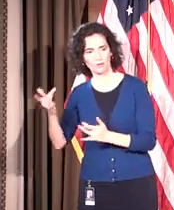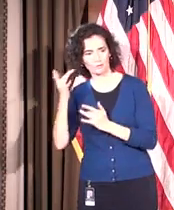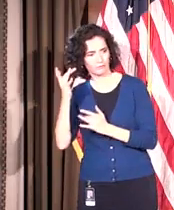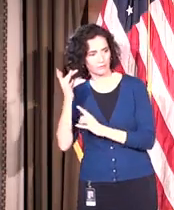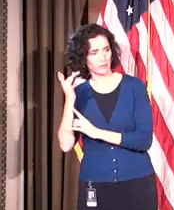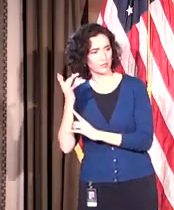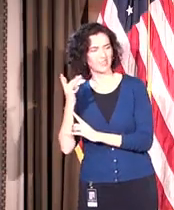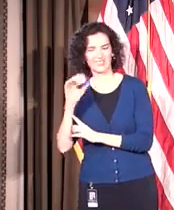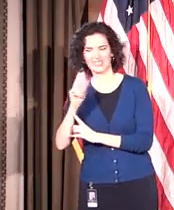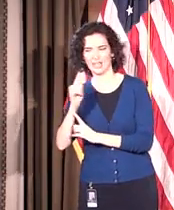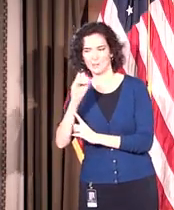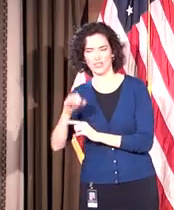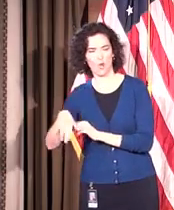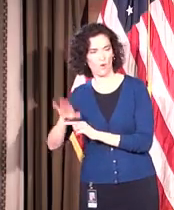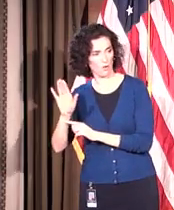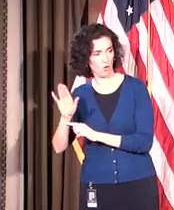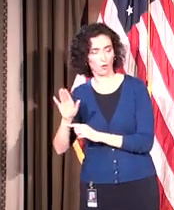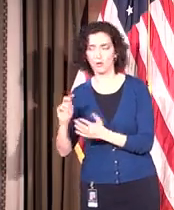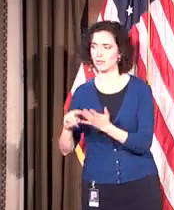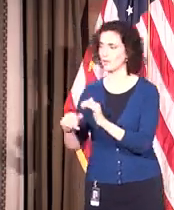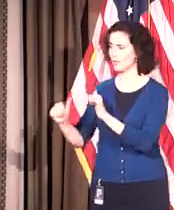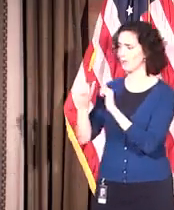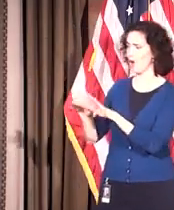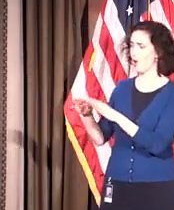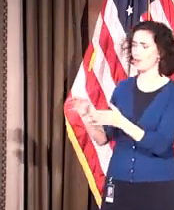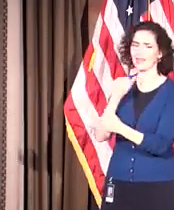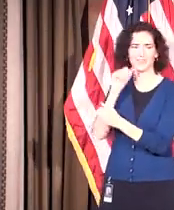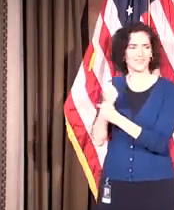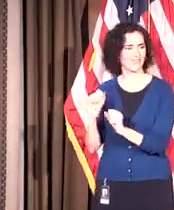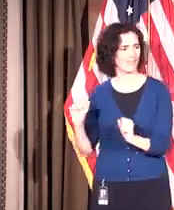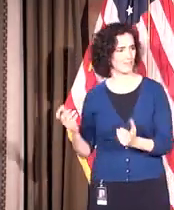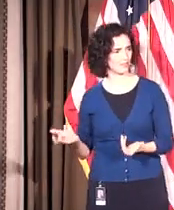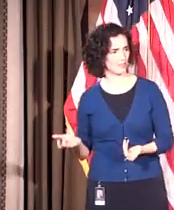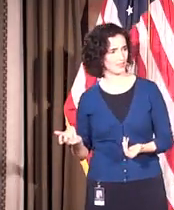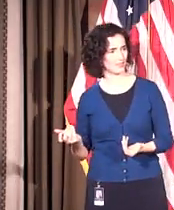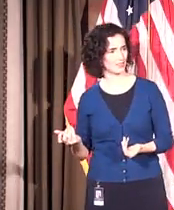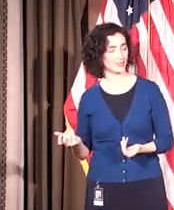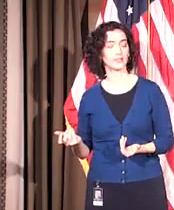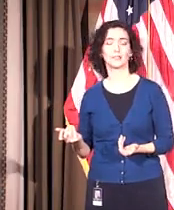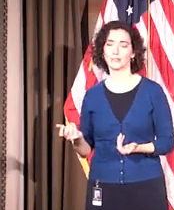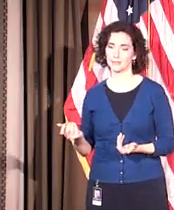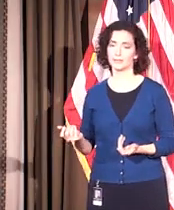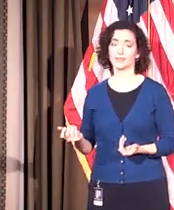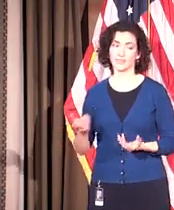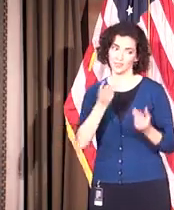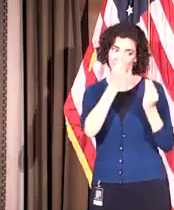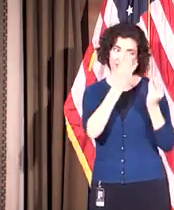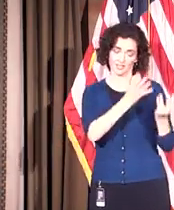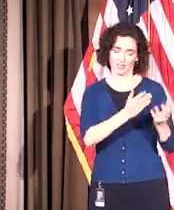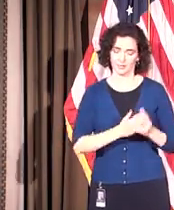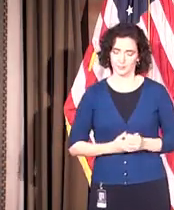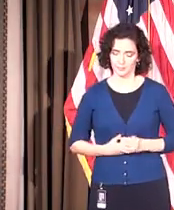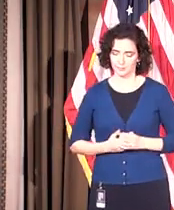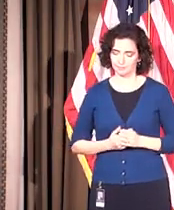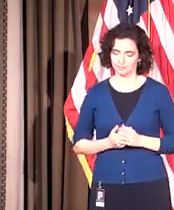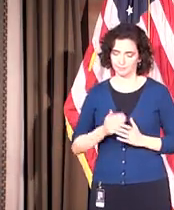it just isn't safe to have those venues open. And I will tell you that